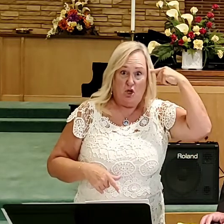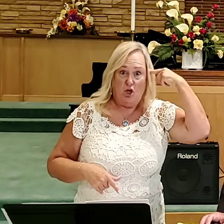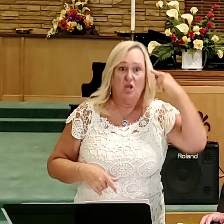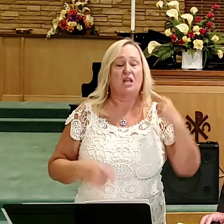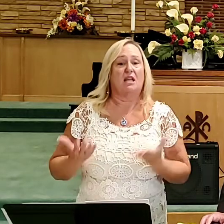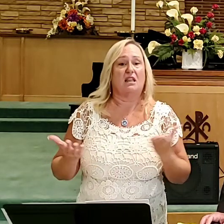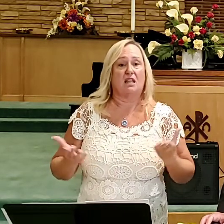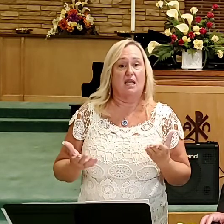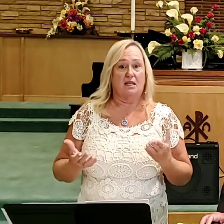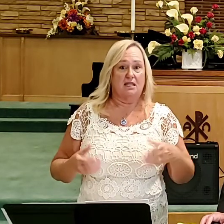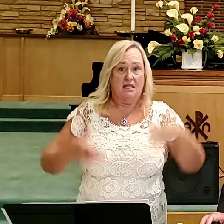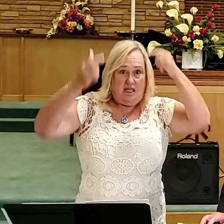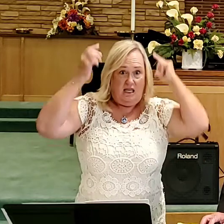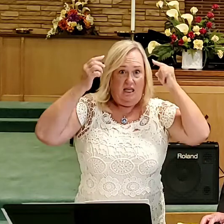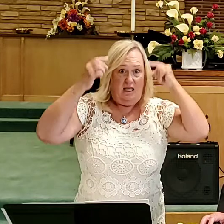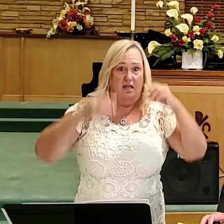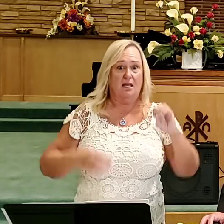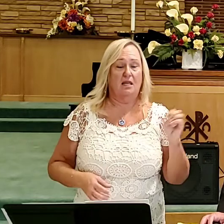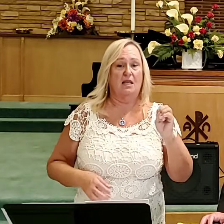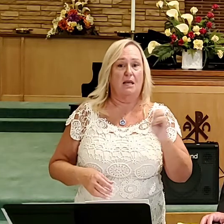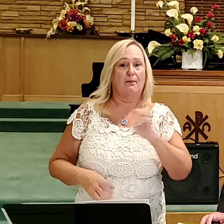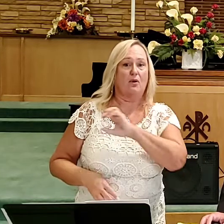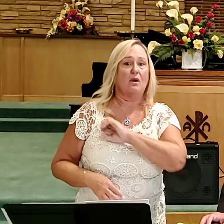and thus Caesar happy.